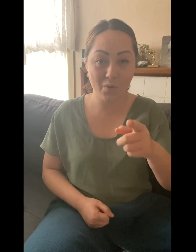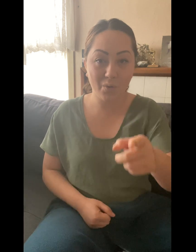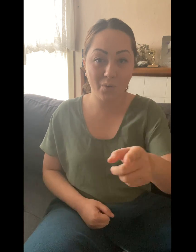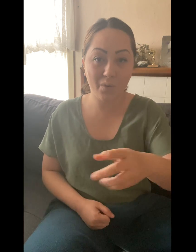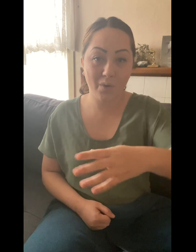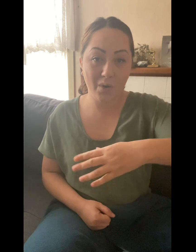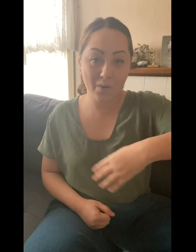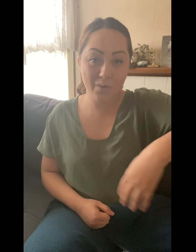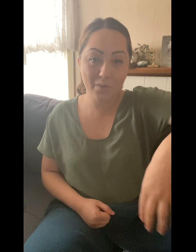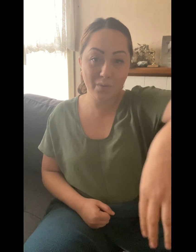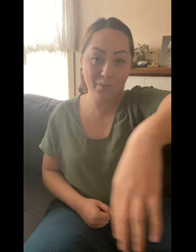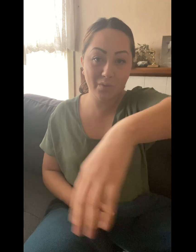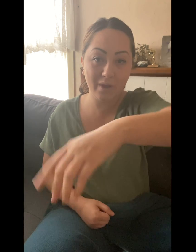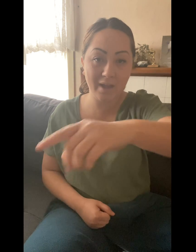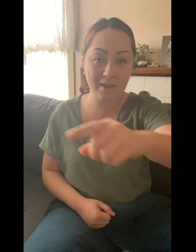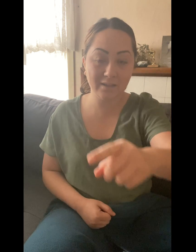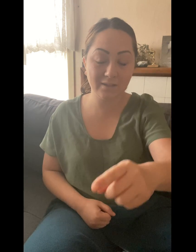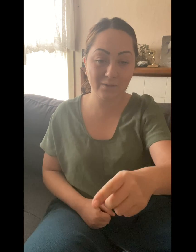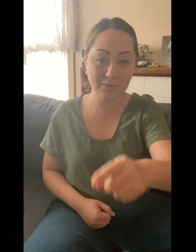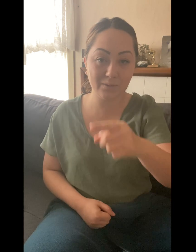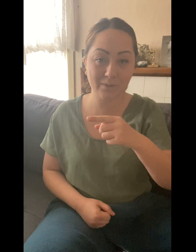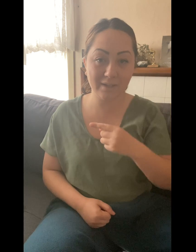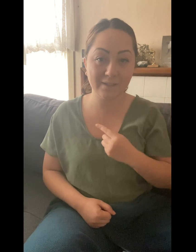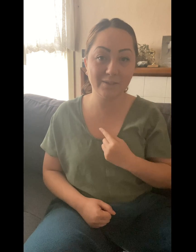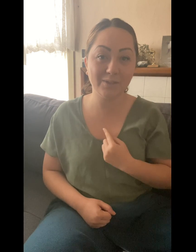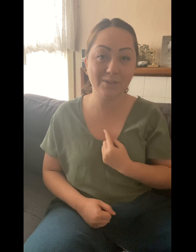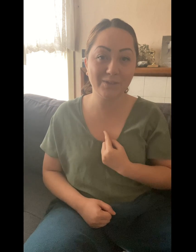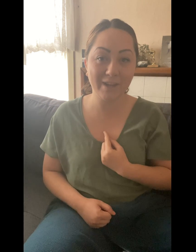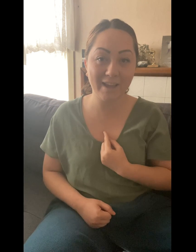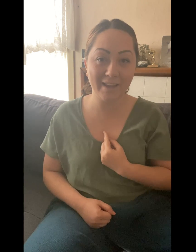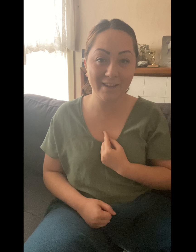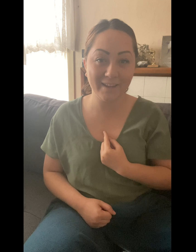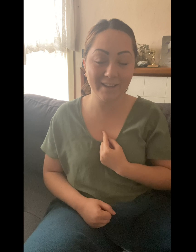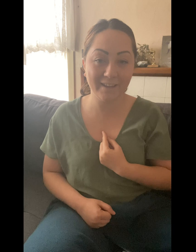ko au e tu atu nei.